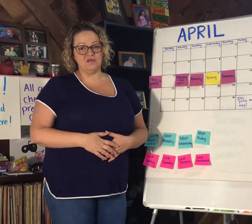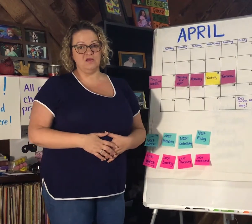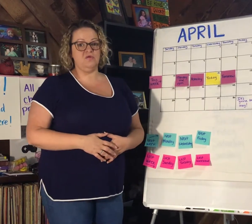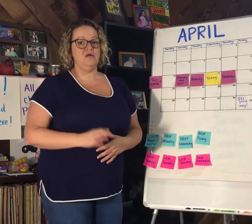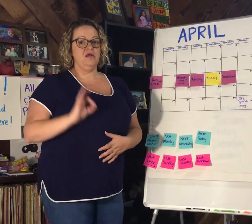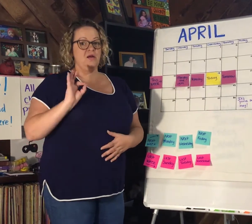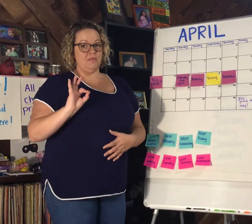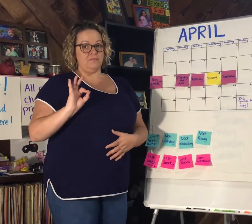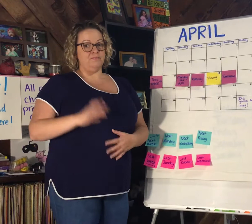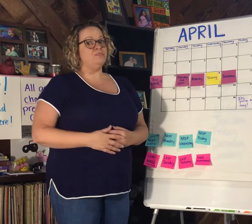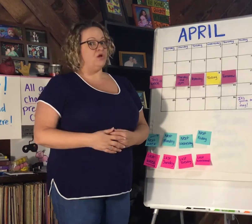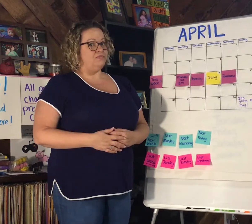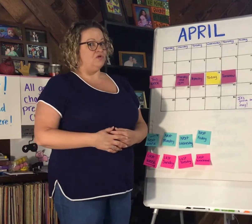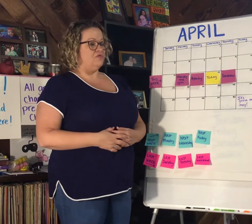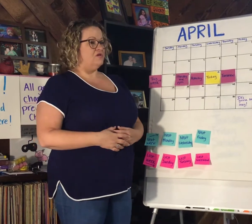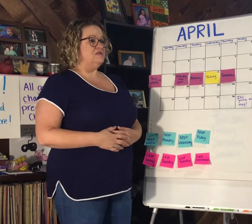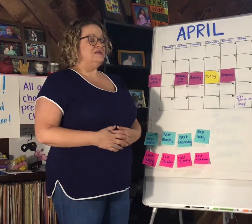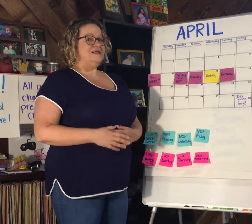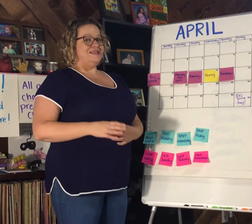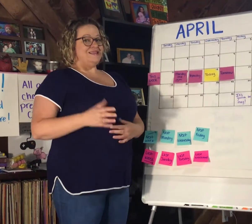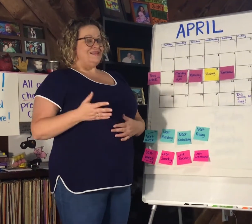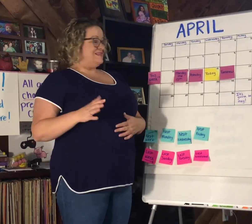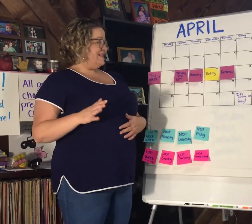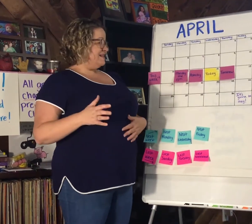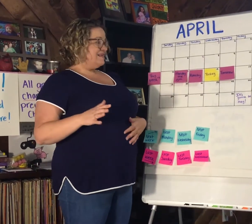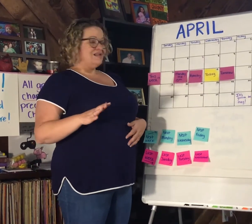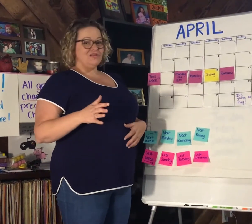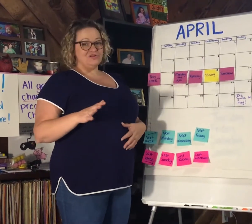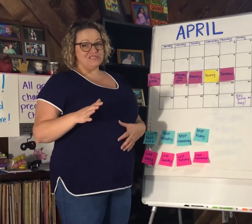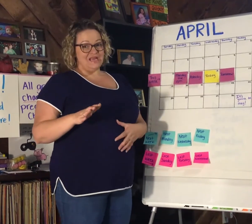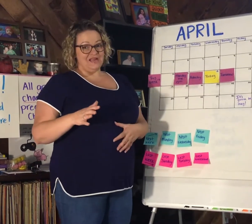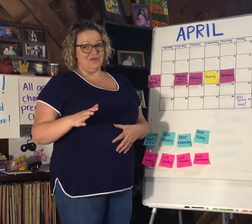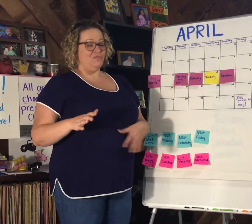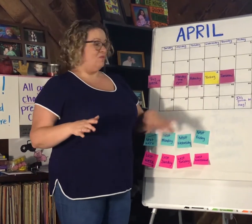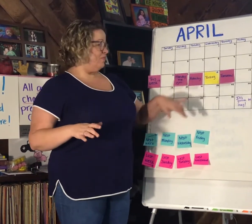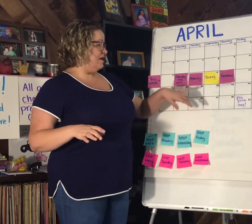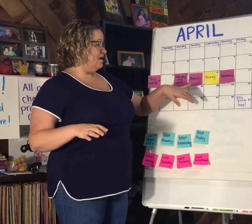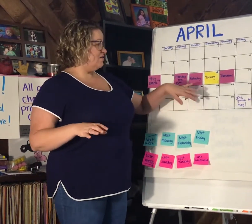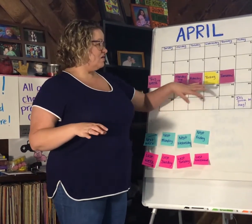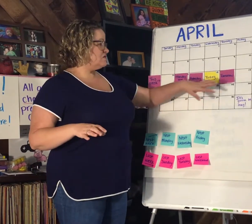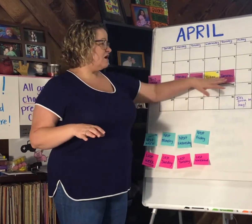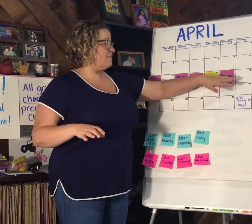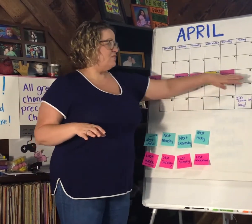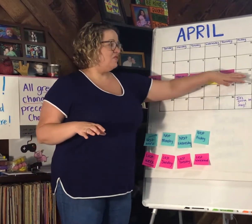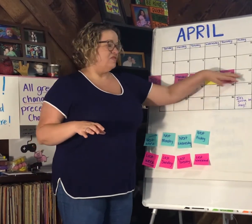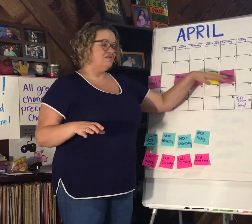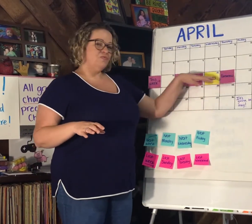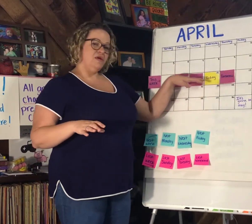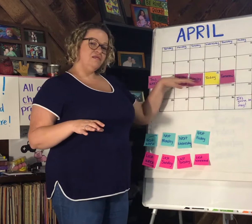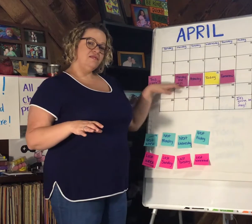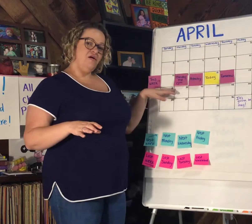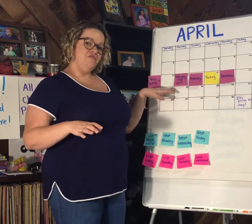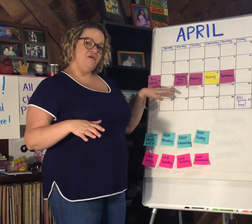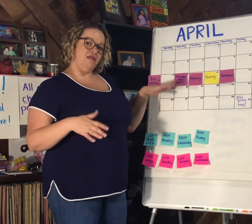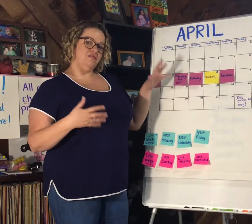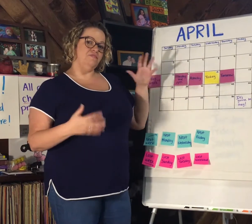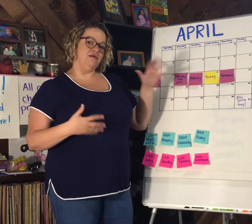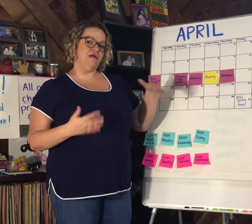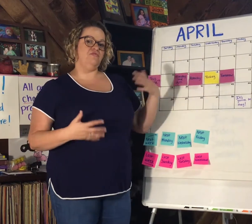video, looking beautiful. Things get a little shady when we start to talk about the this week stuff, and some things have their